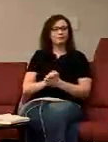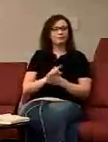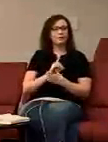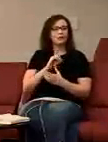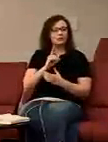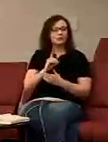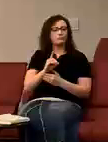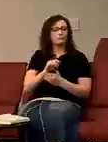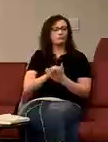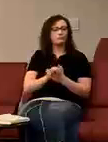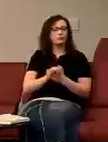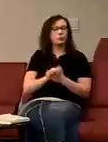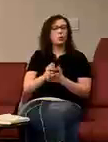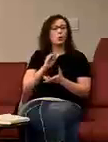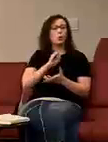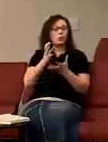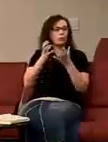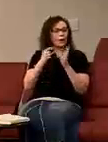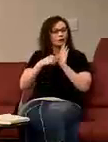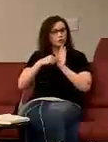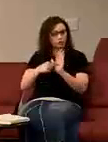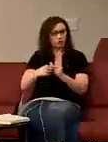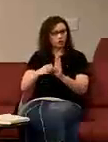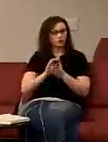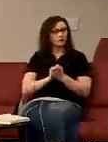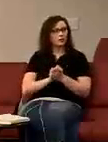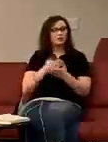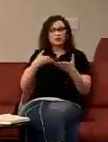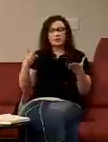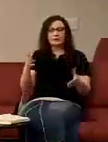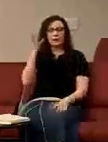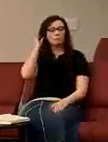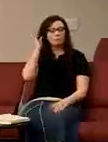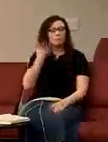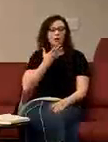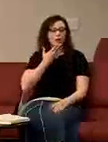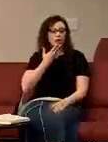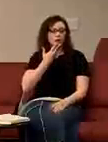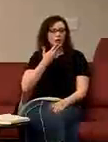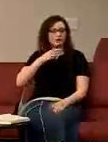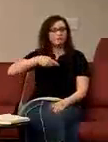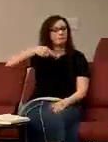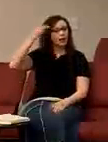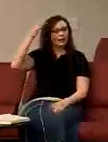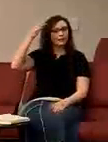there are things, what I'm trying to show you here, though, is there's things like hair color, height,